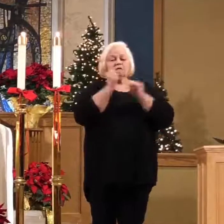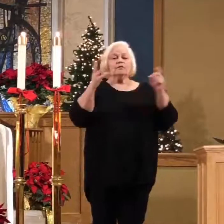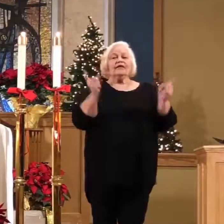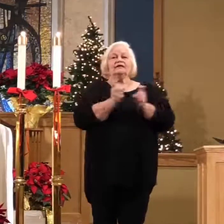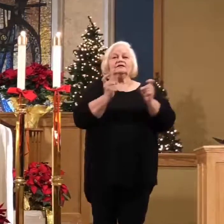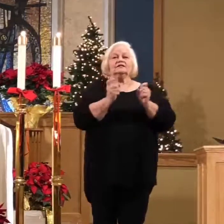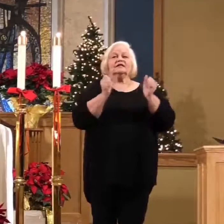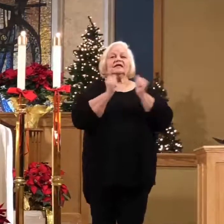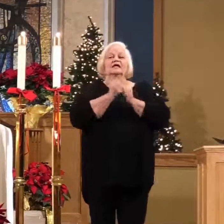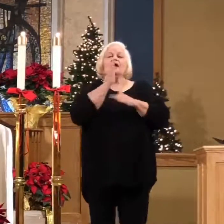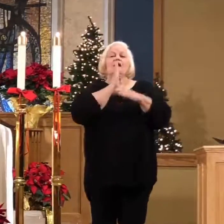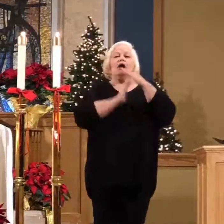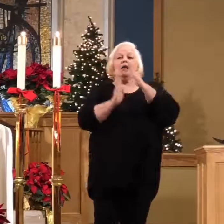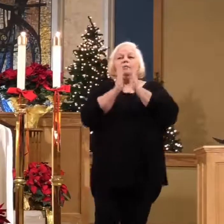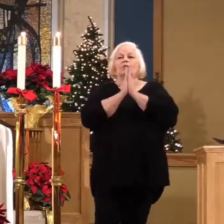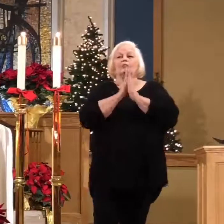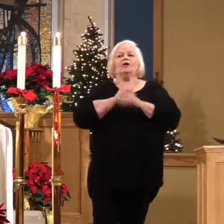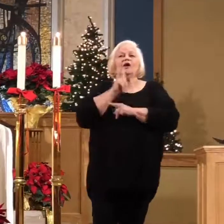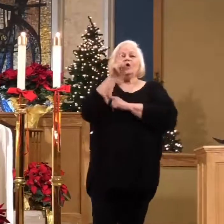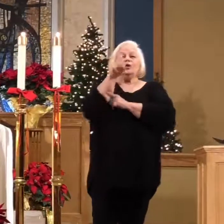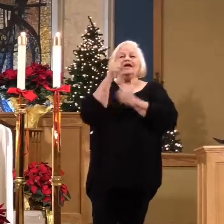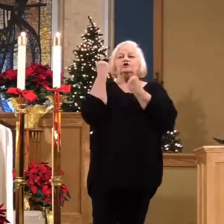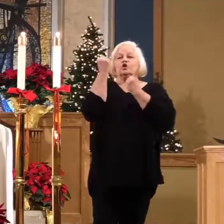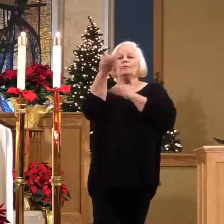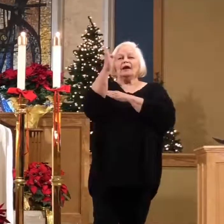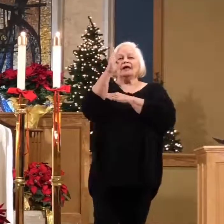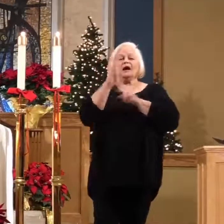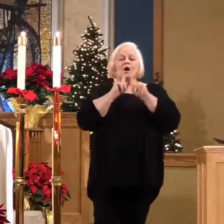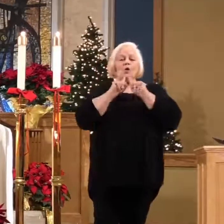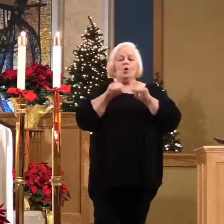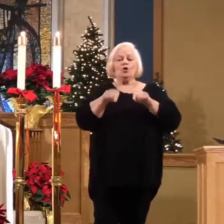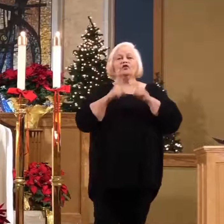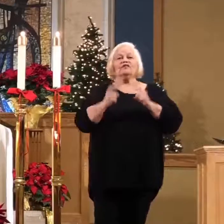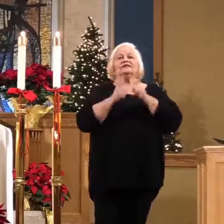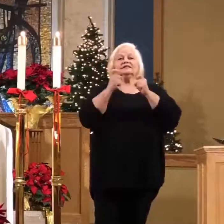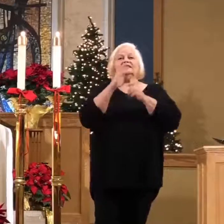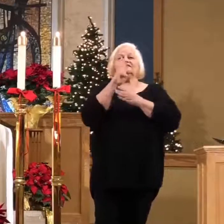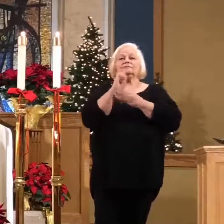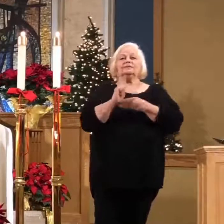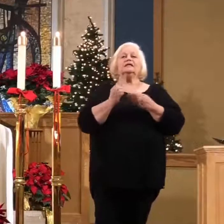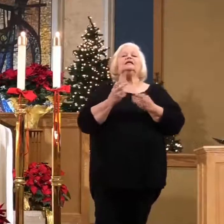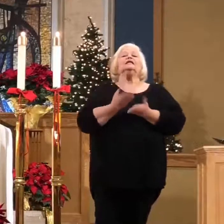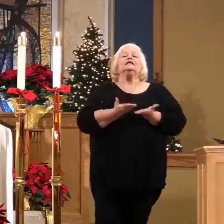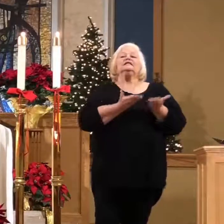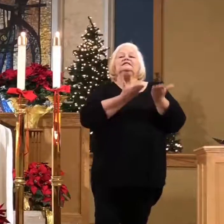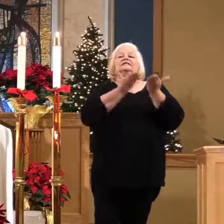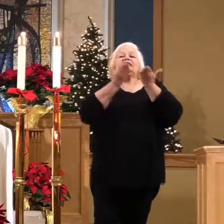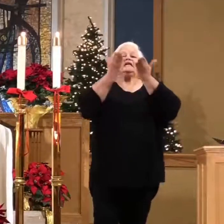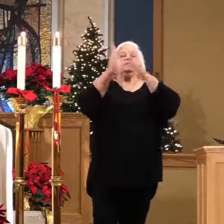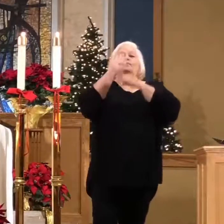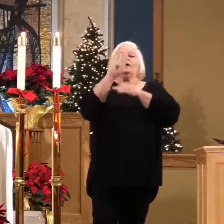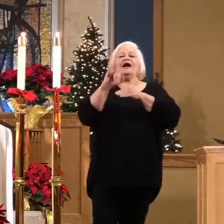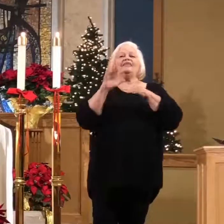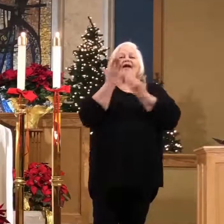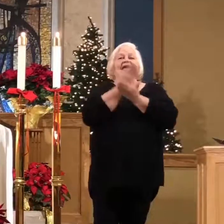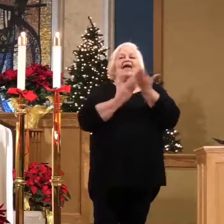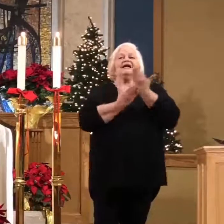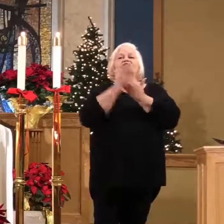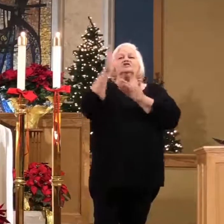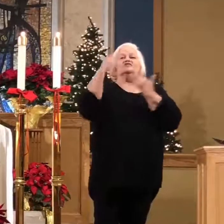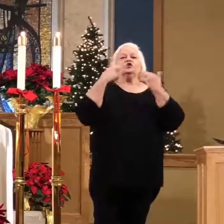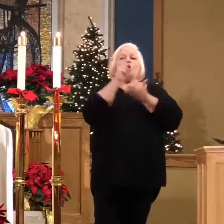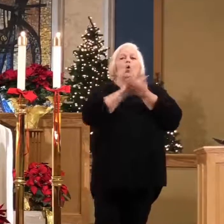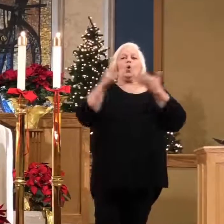In humble prayer we ask you, Almighty God, command that these gifts be borne by the hands of your holy angel to your altar on